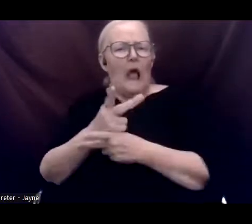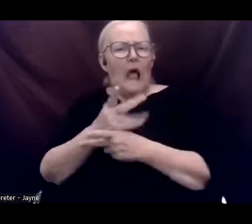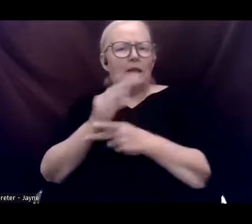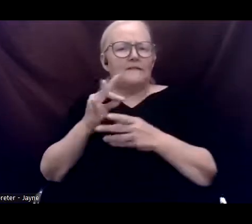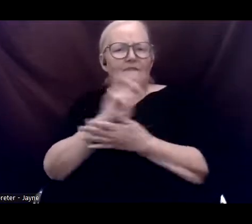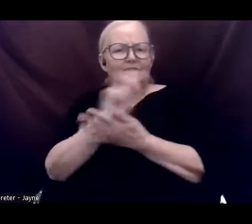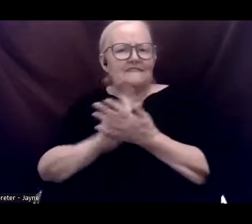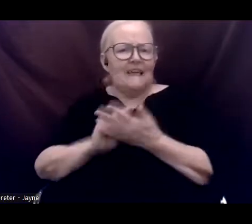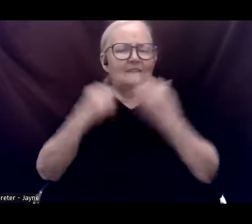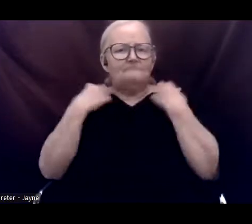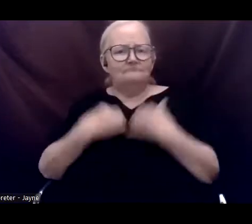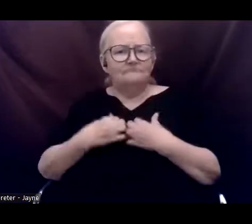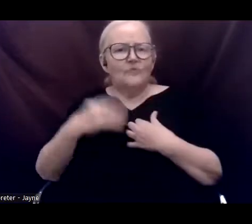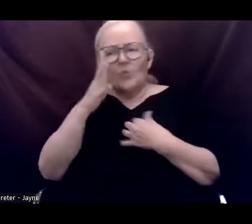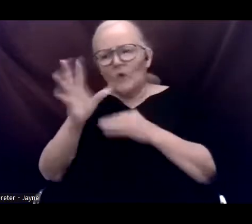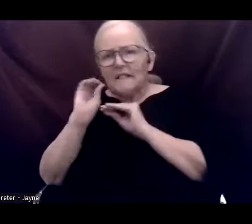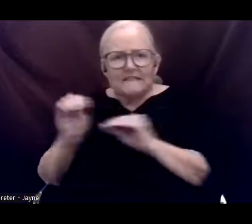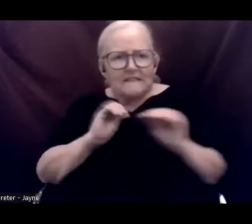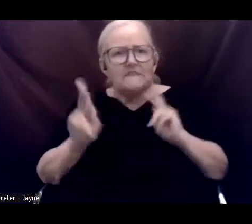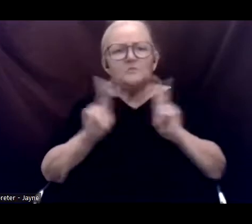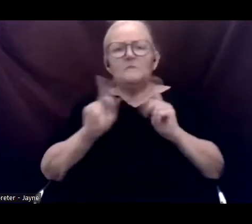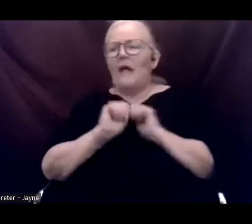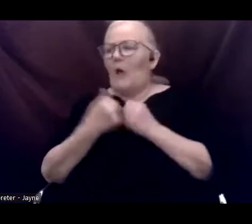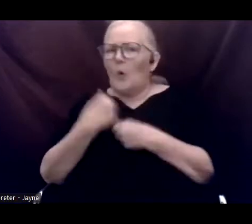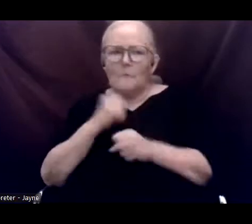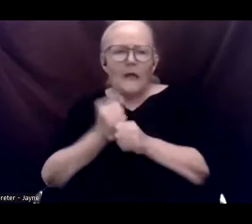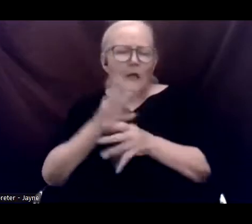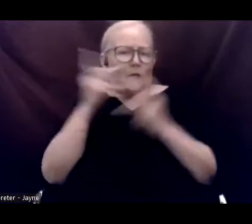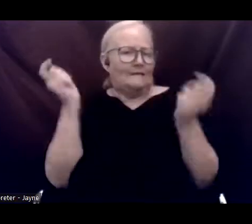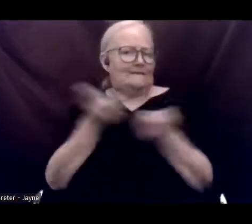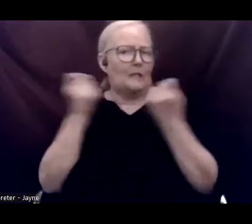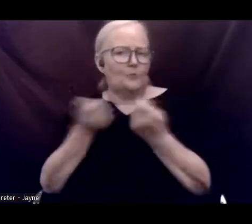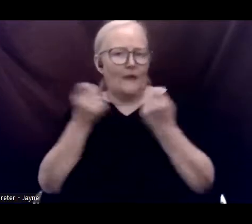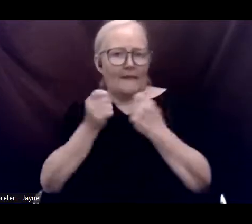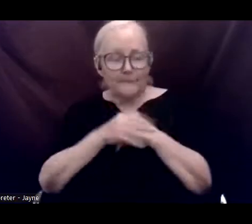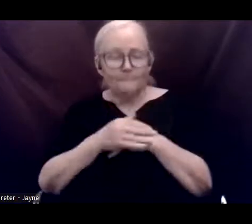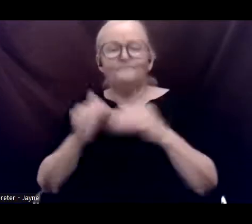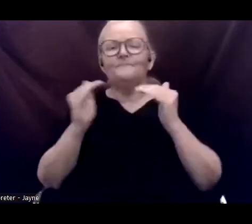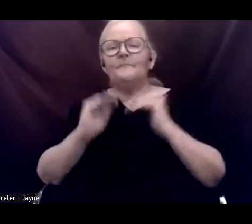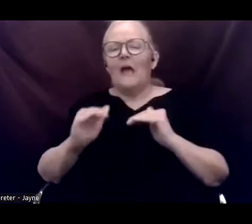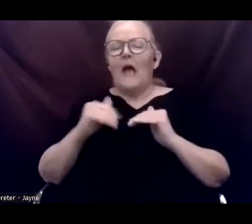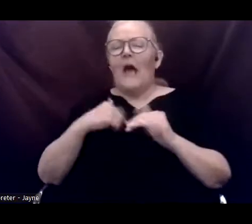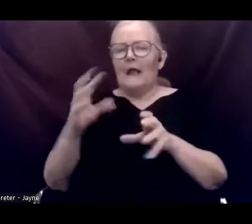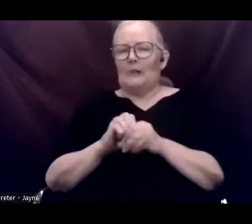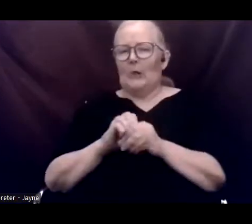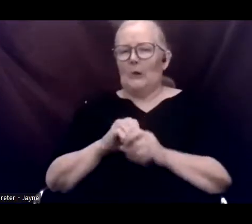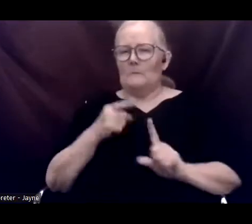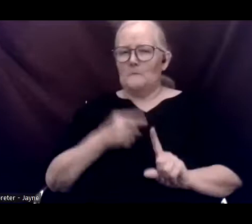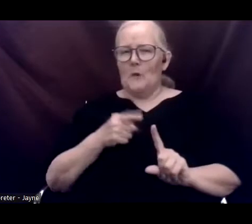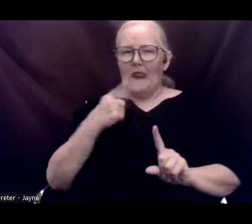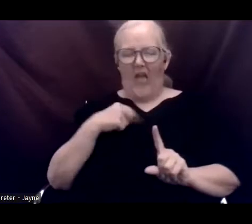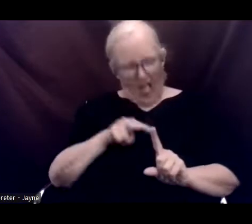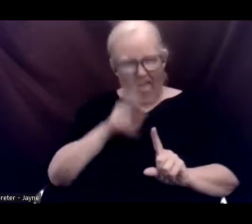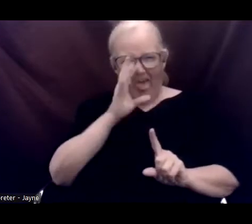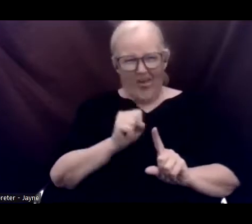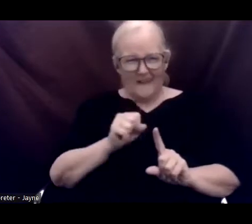making demonstrations and celebrations. And then this one I included because I think is super interesting.